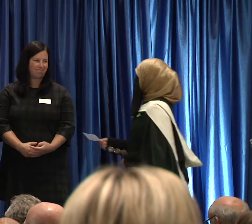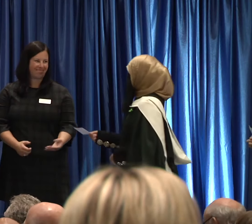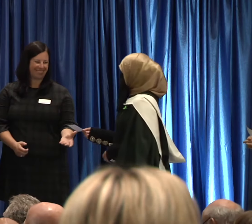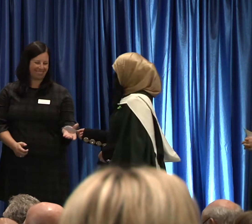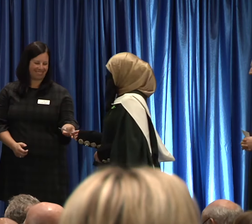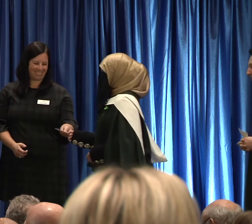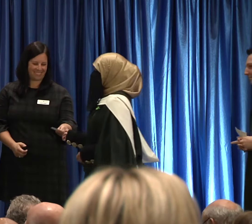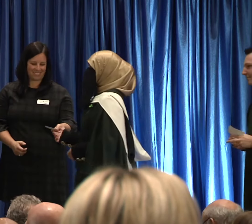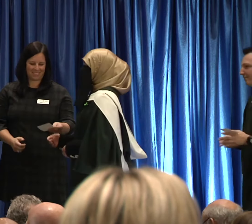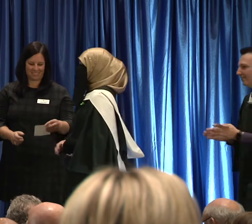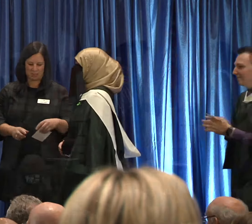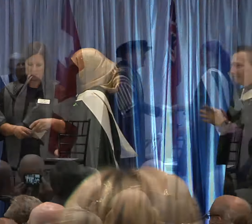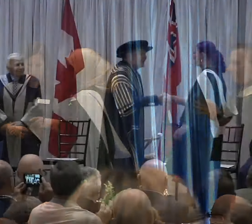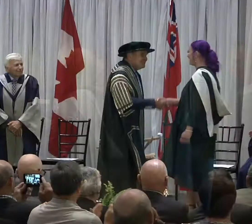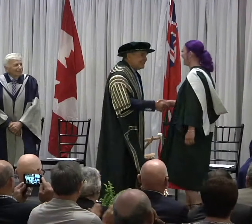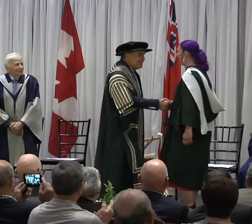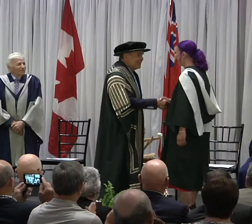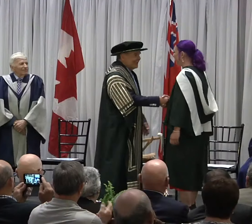Victoria Fern Cote.